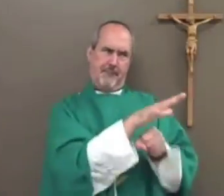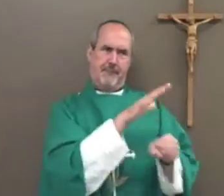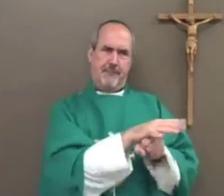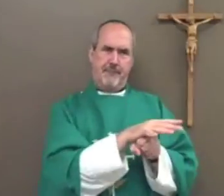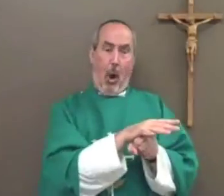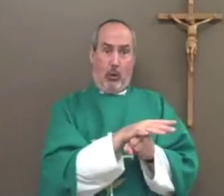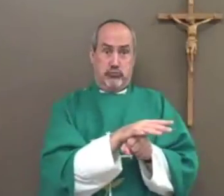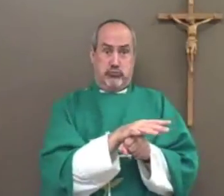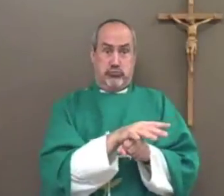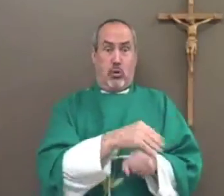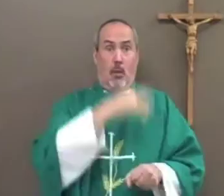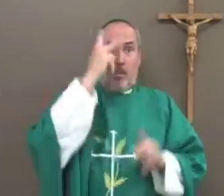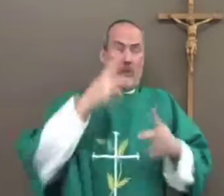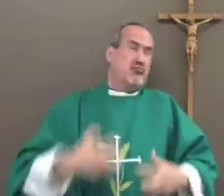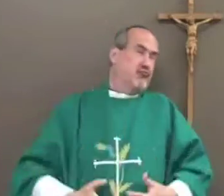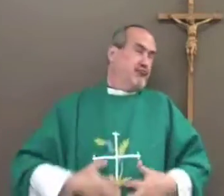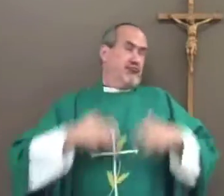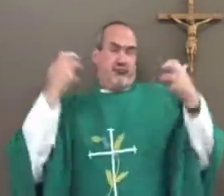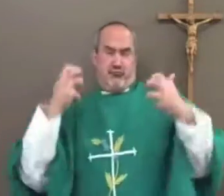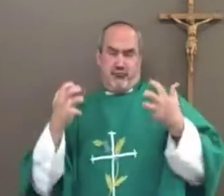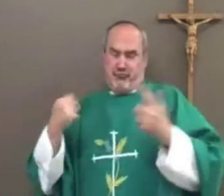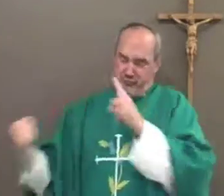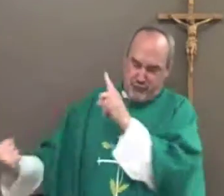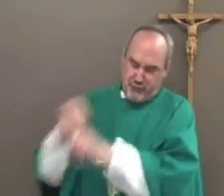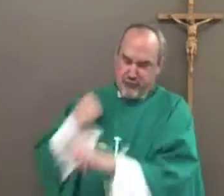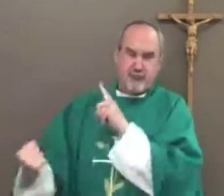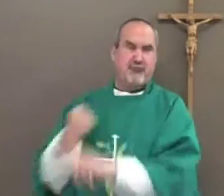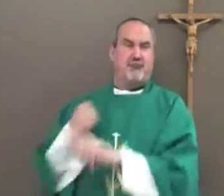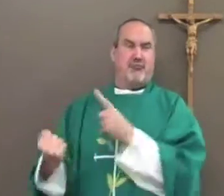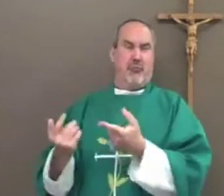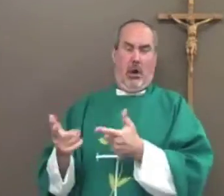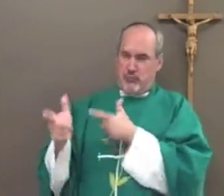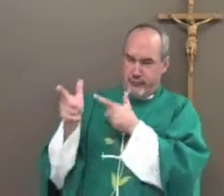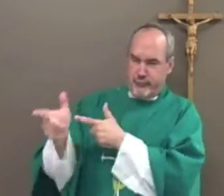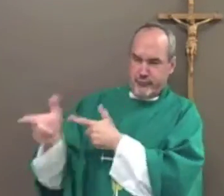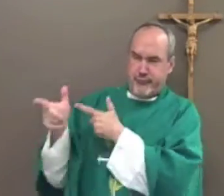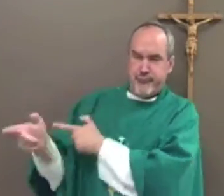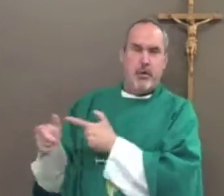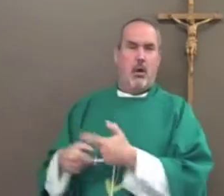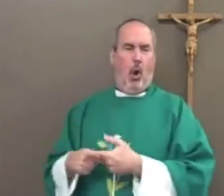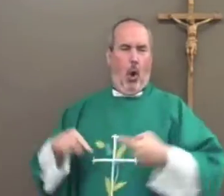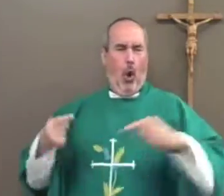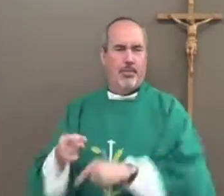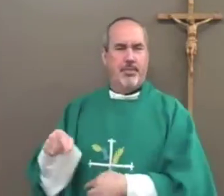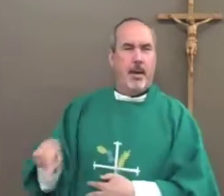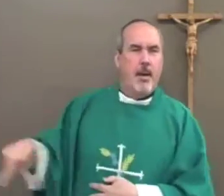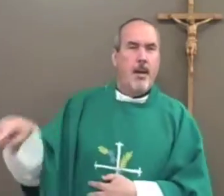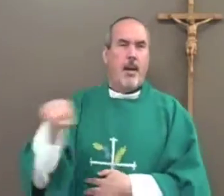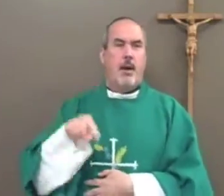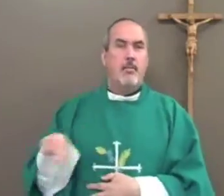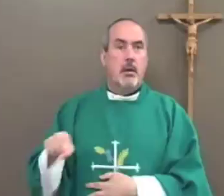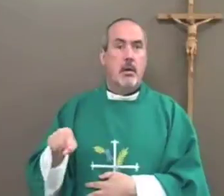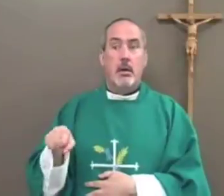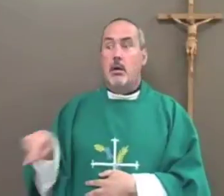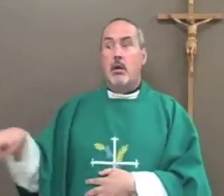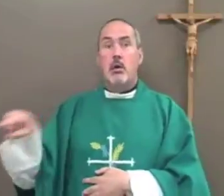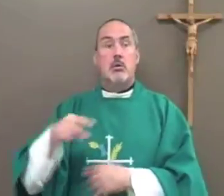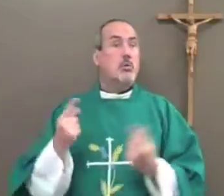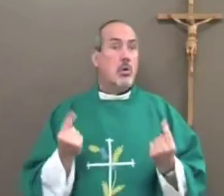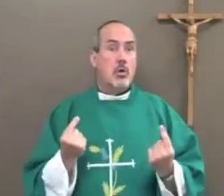But they stood up and they said enough is enough. And the white people were so enraged that they took to violence, shooting them, hurting